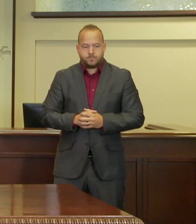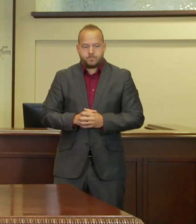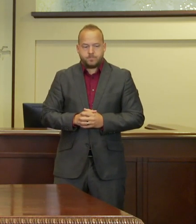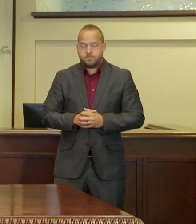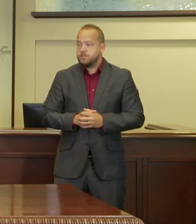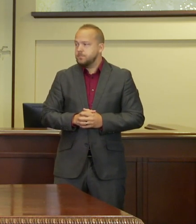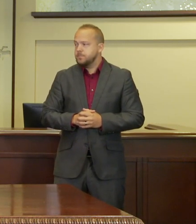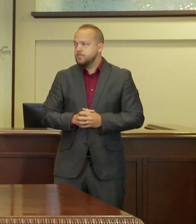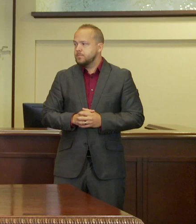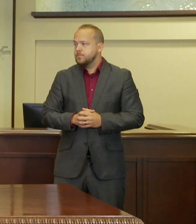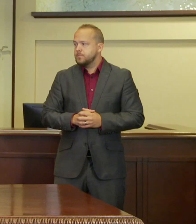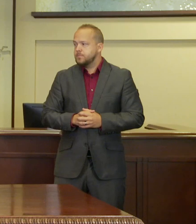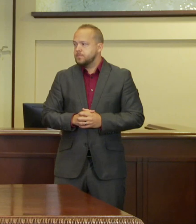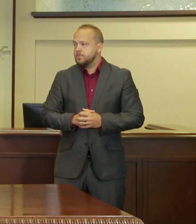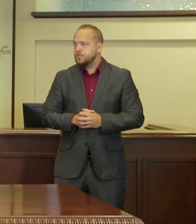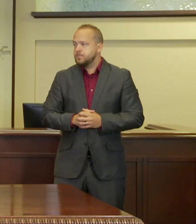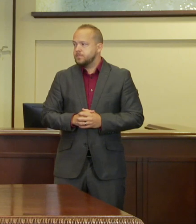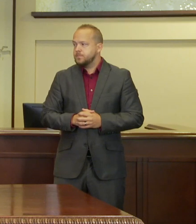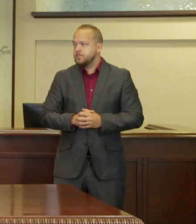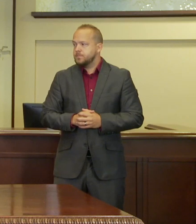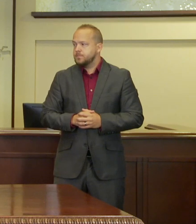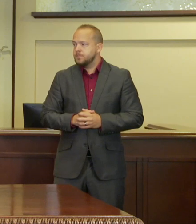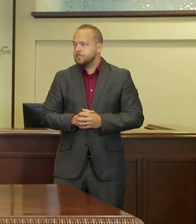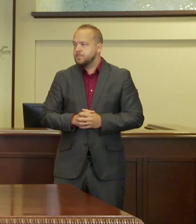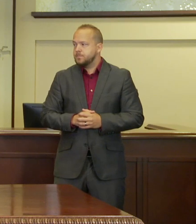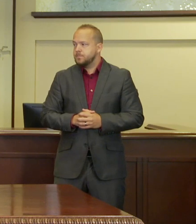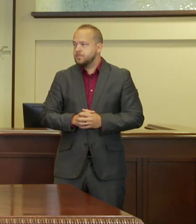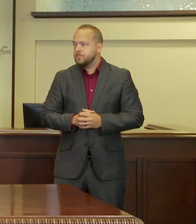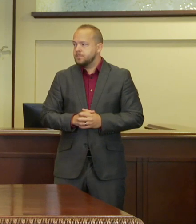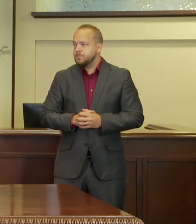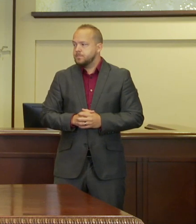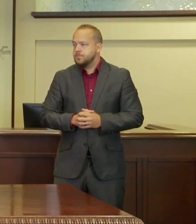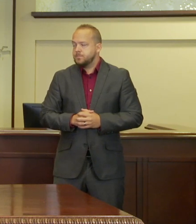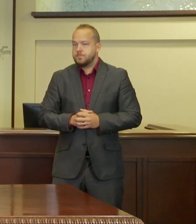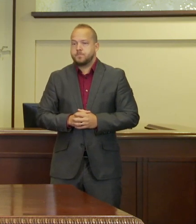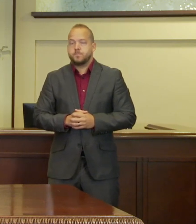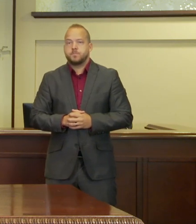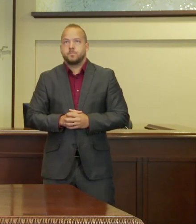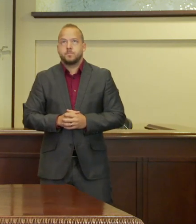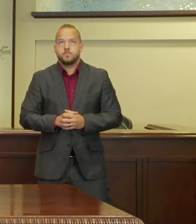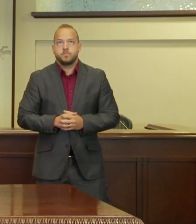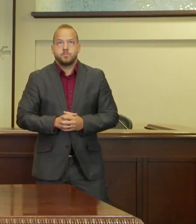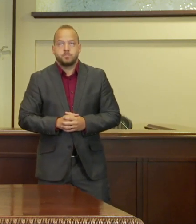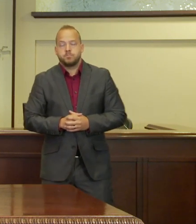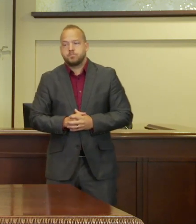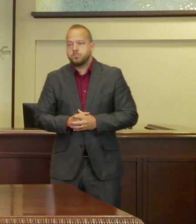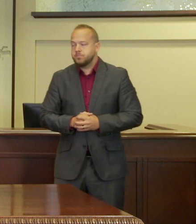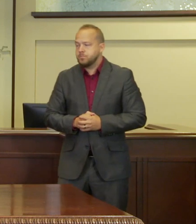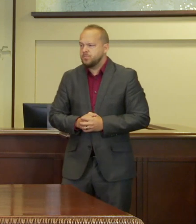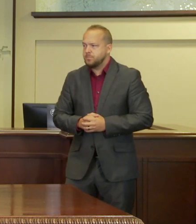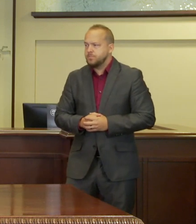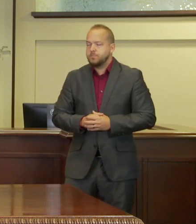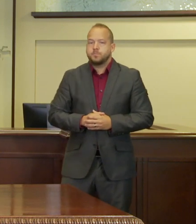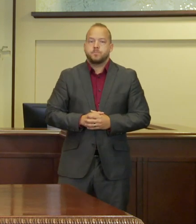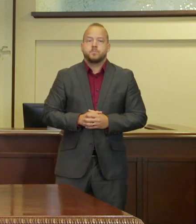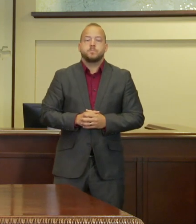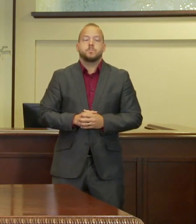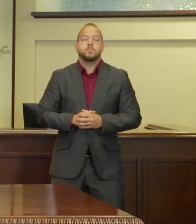Chief. Well, good